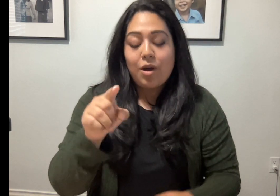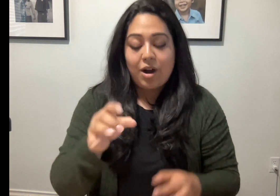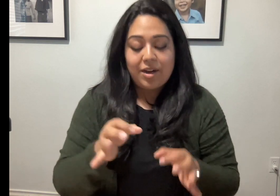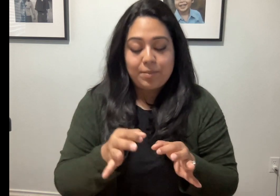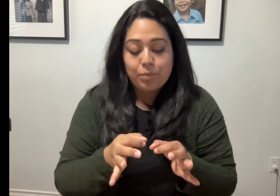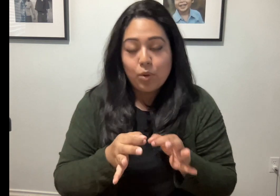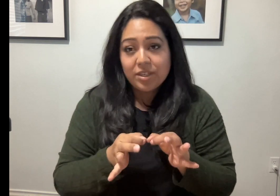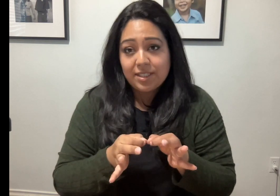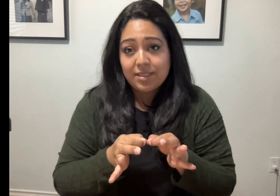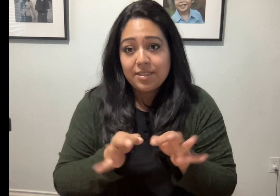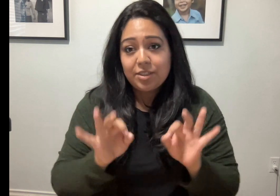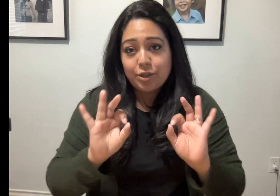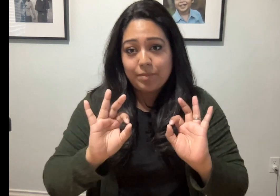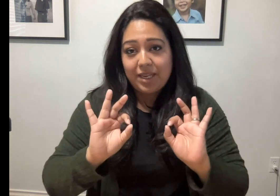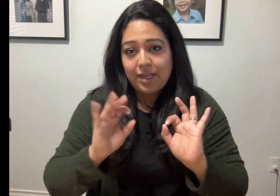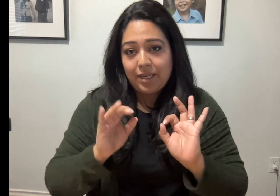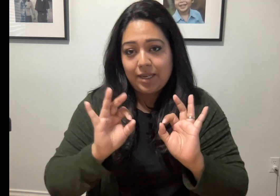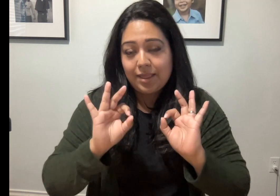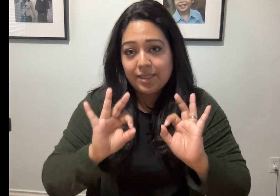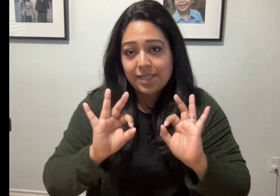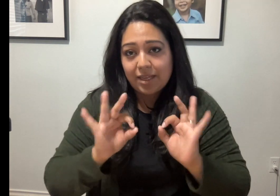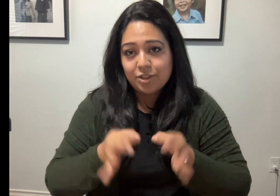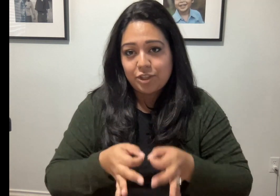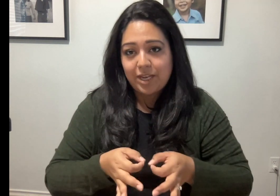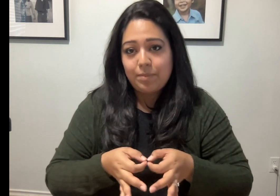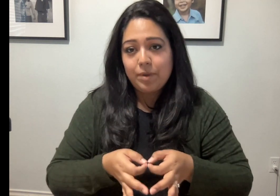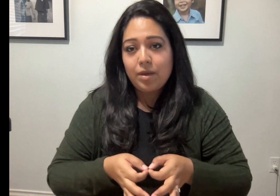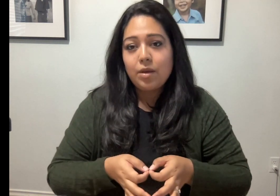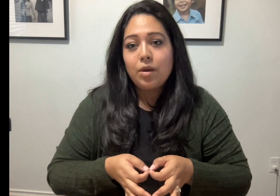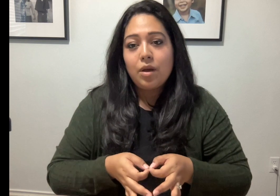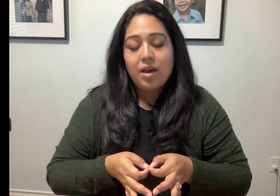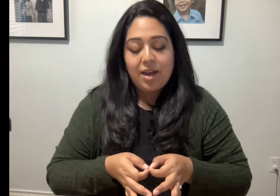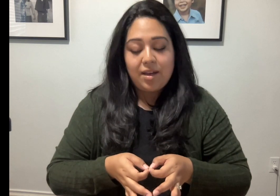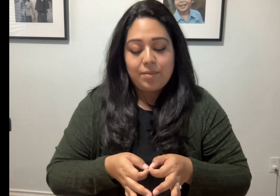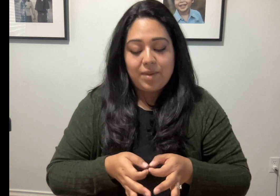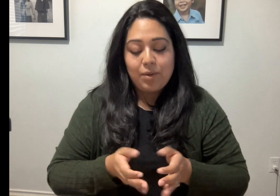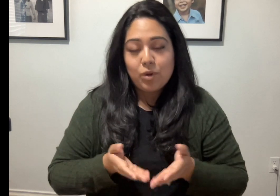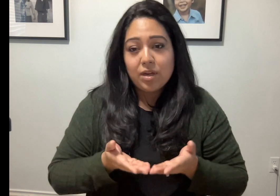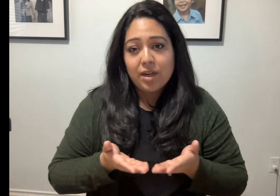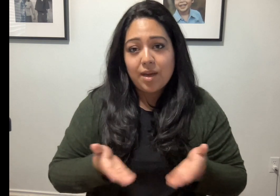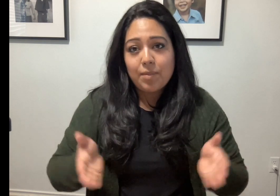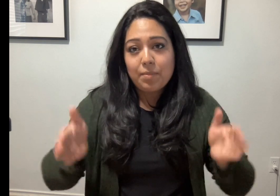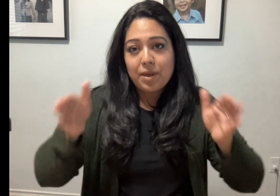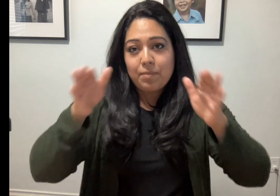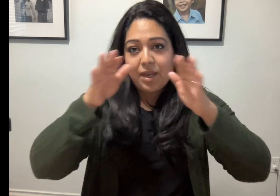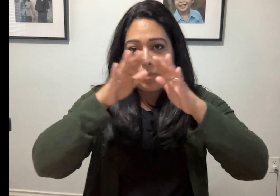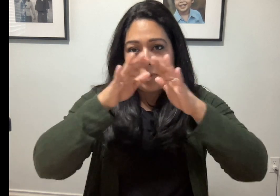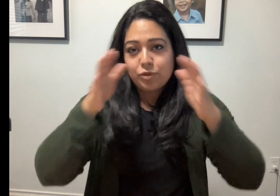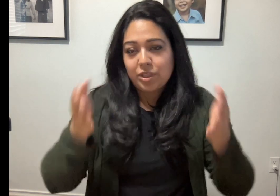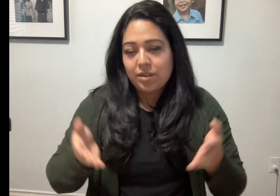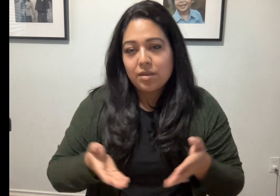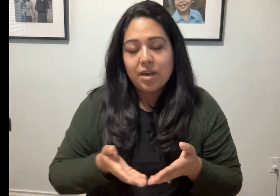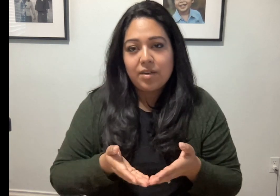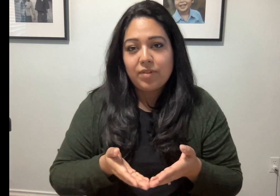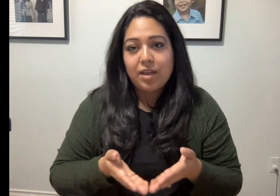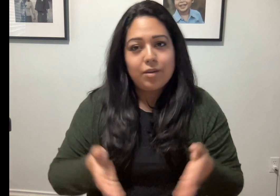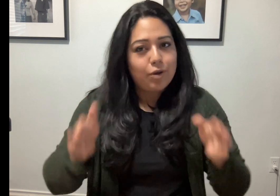are important. You're making this hand shape. And we're going to come up and make a motion kind of like an